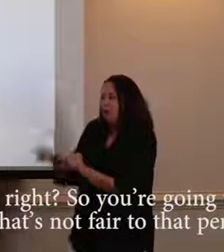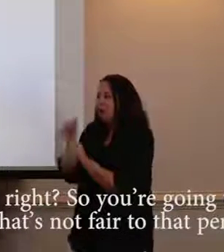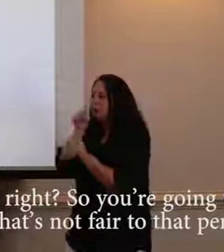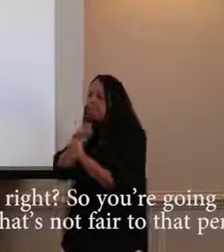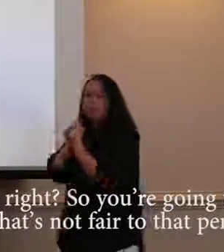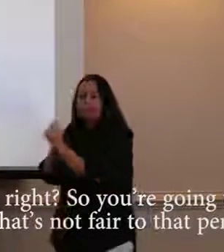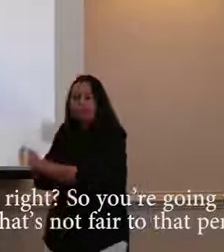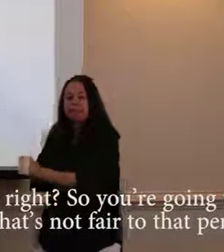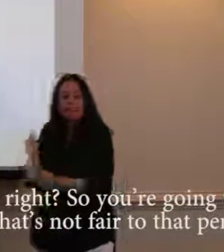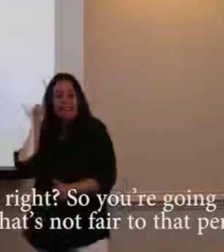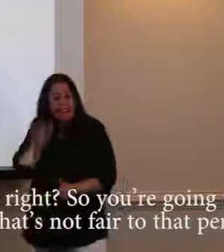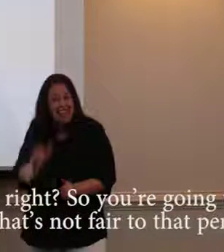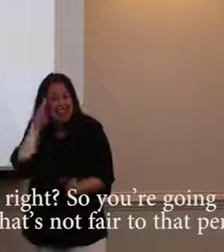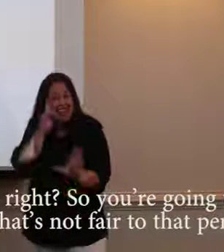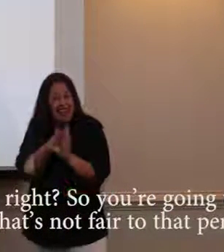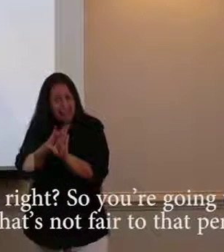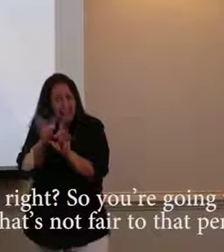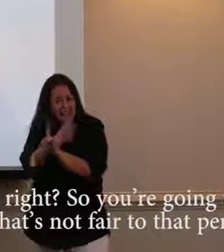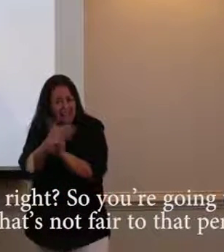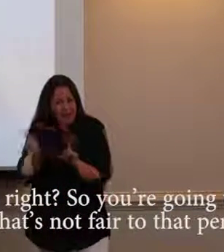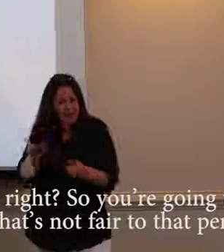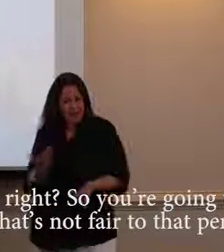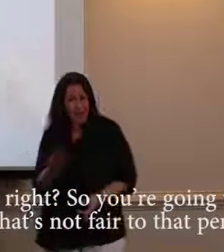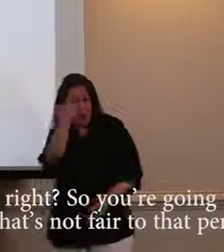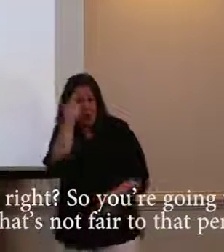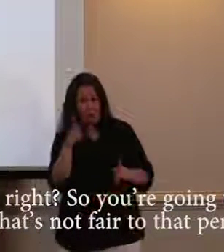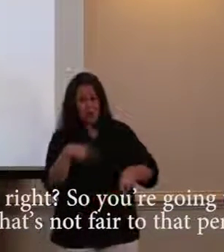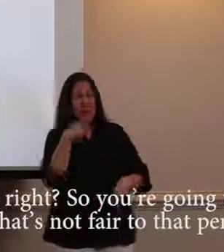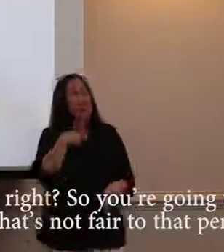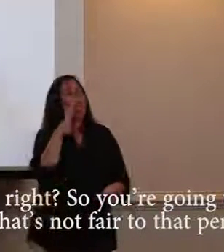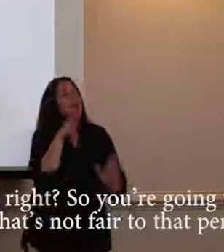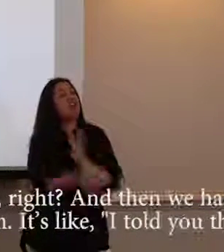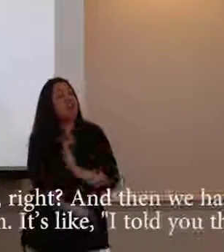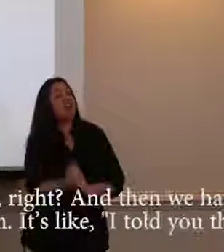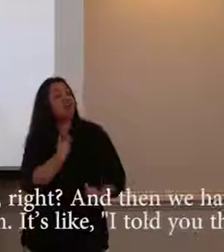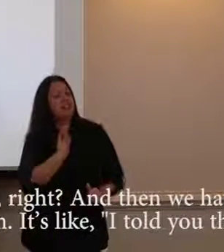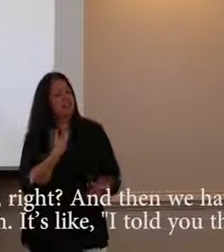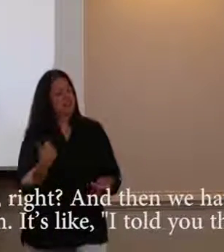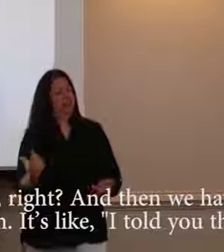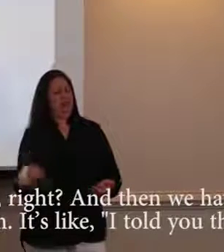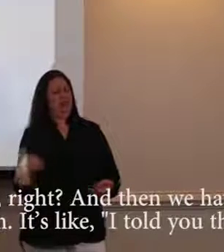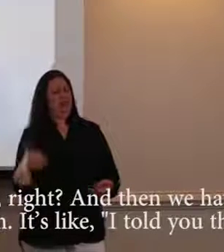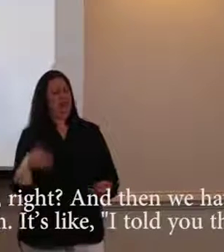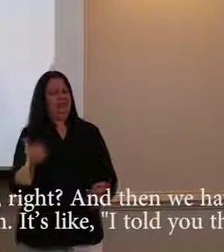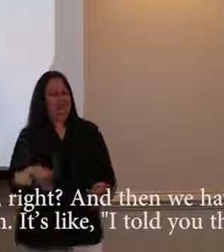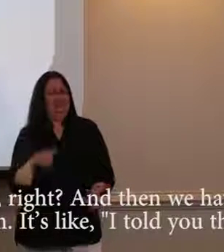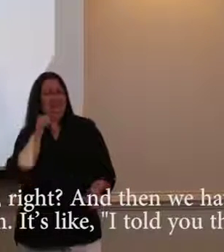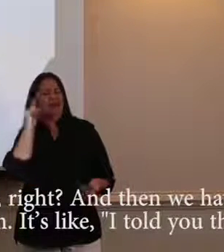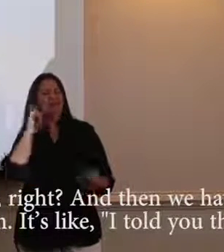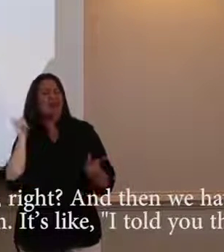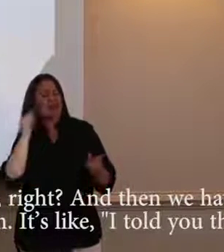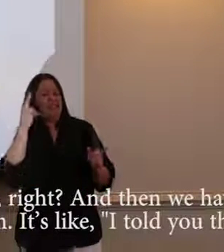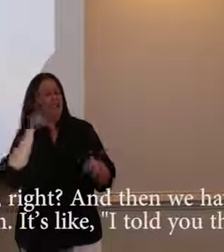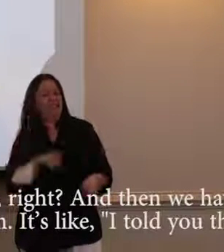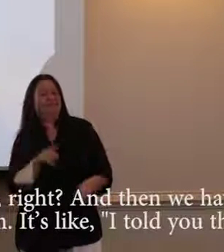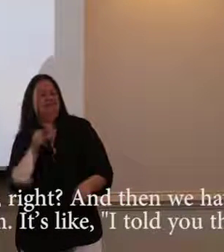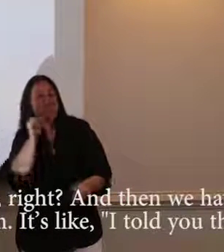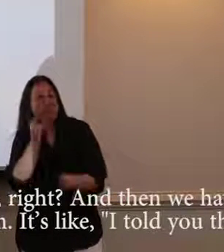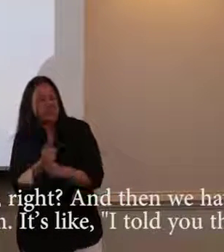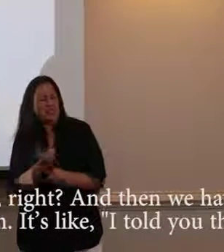psychologically manipulative, right? So you're going to kill yourself over someone? That's not fair to that person. That's not exactly consensual, right? And then we have